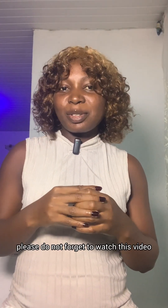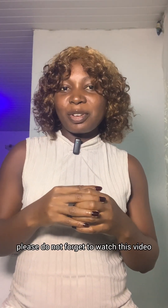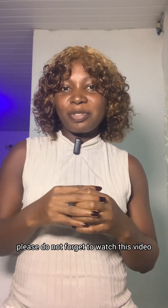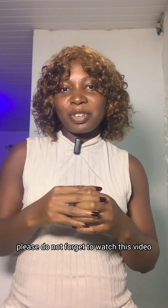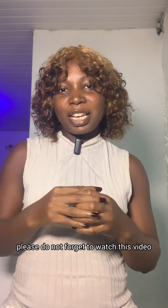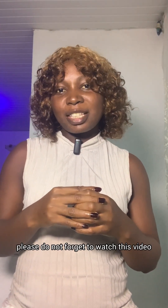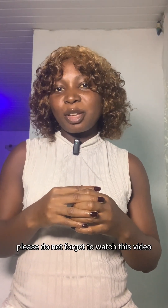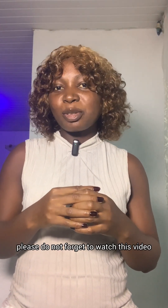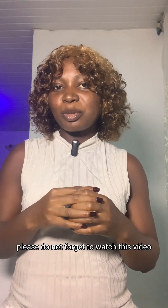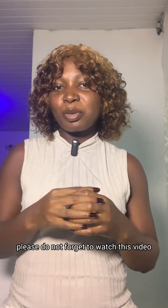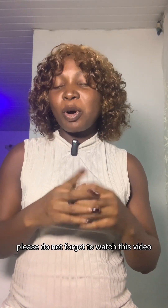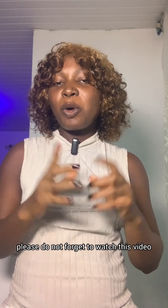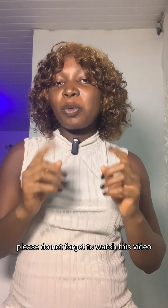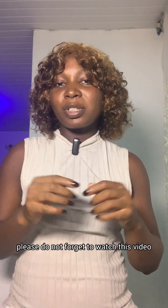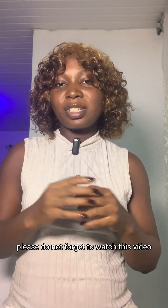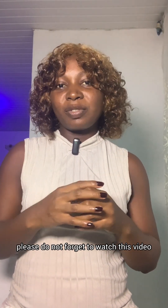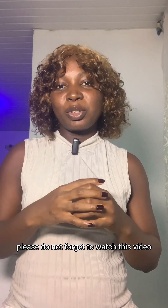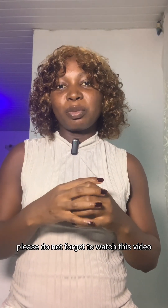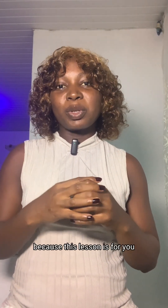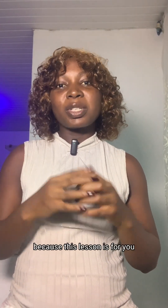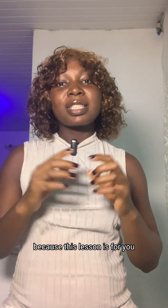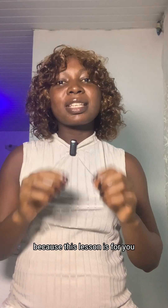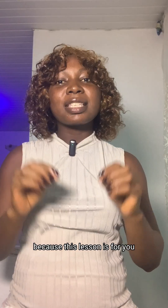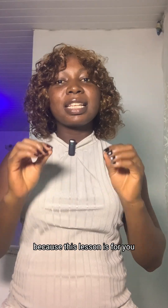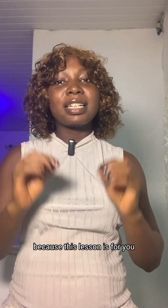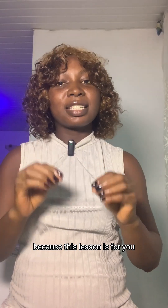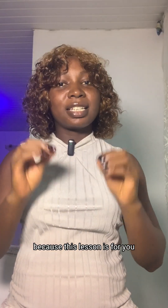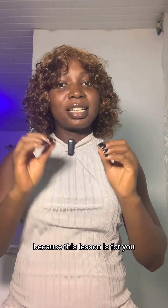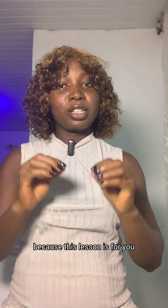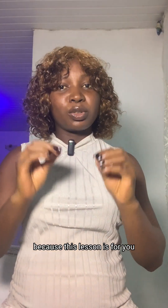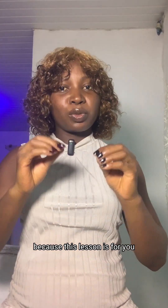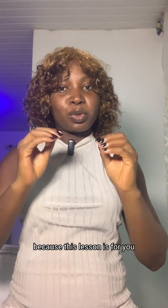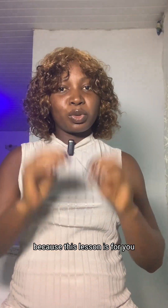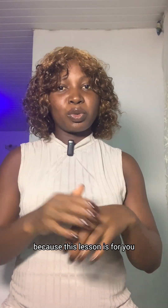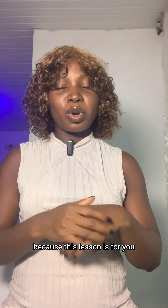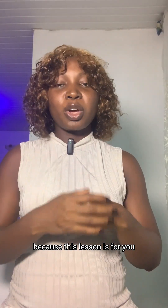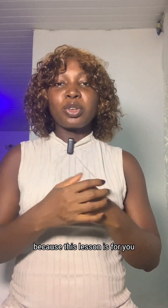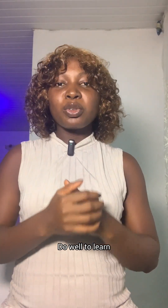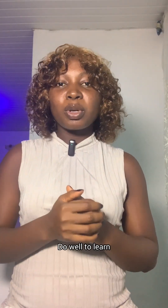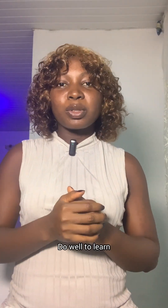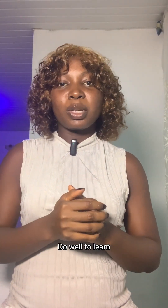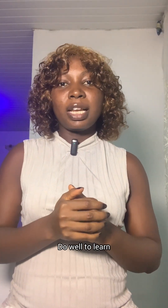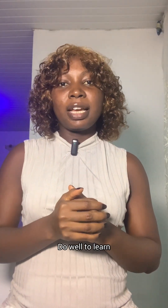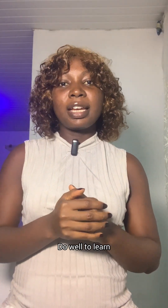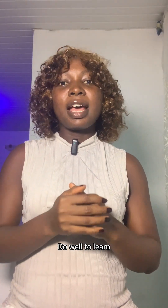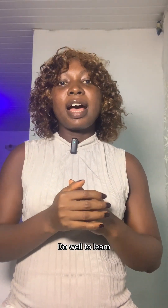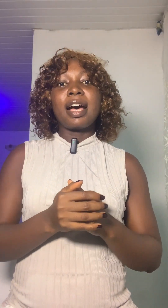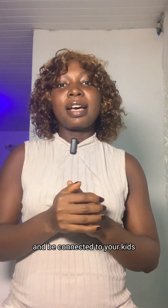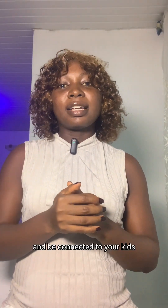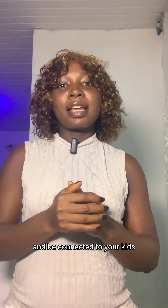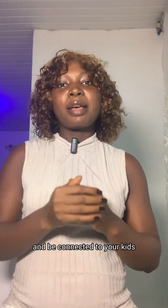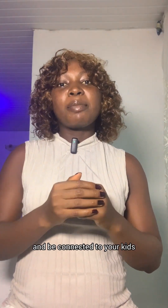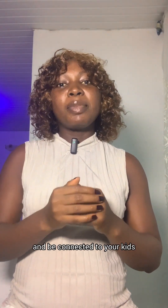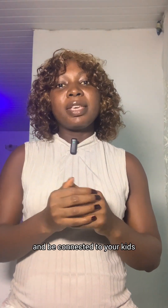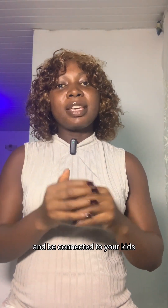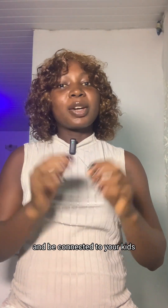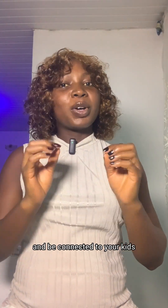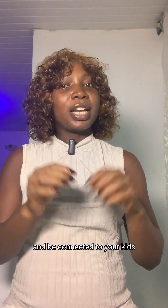not forget to watch this video because this lesson is for you. Do well to learn and be